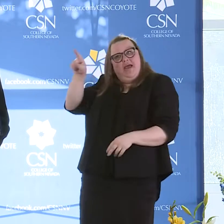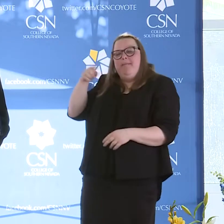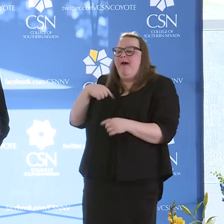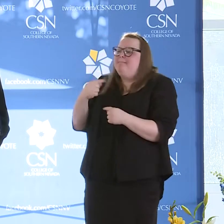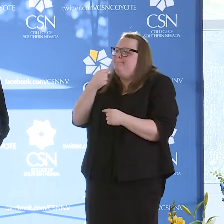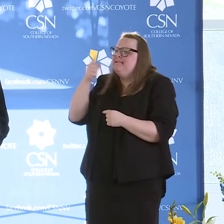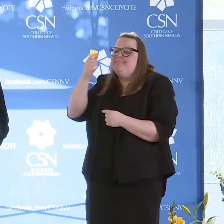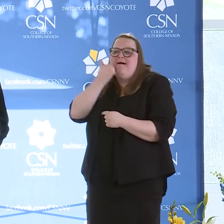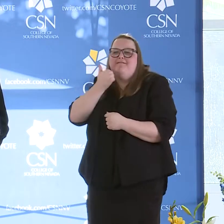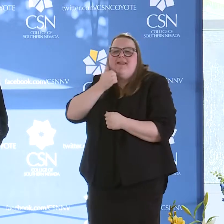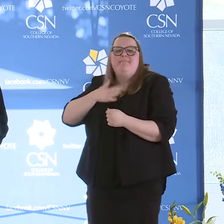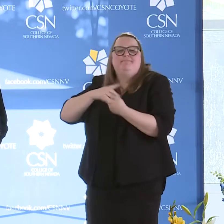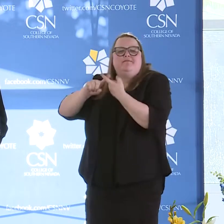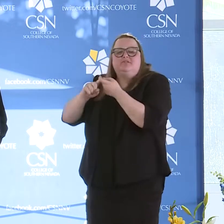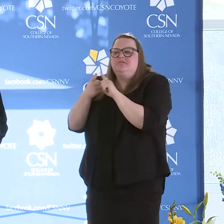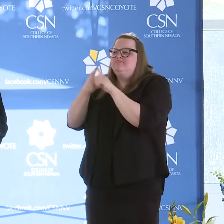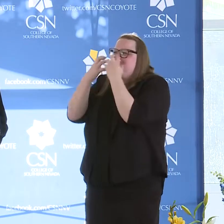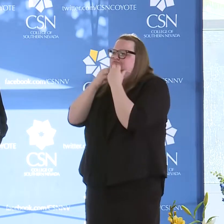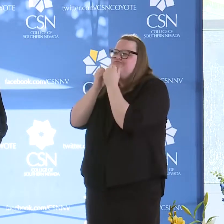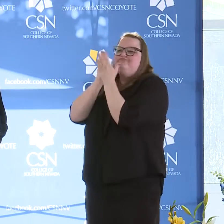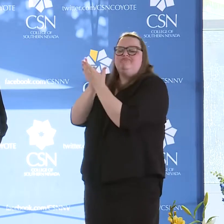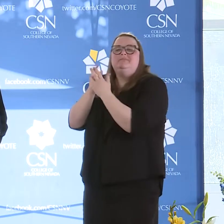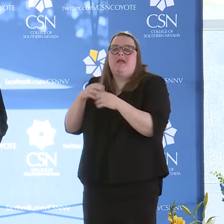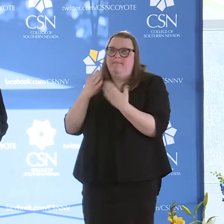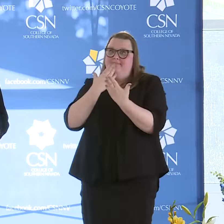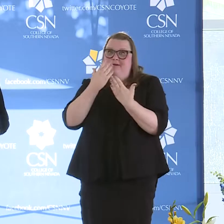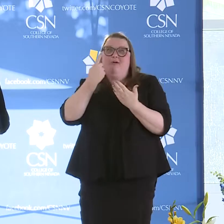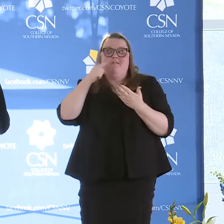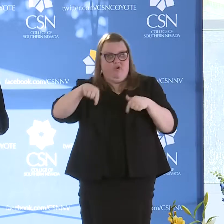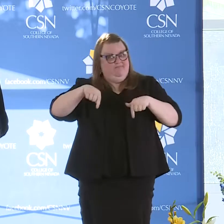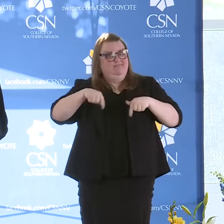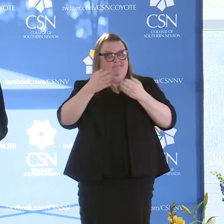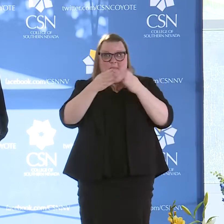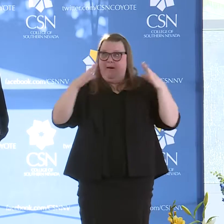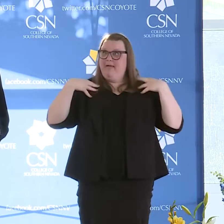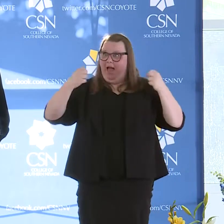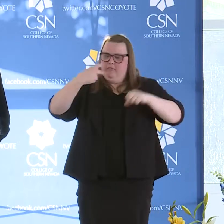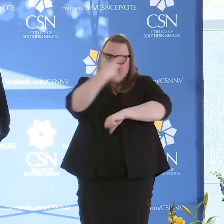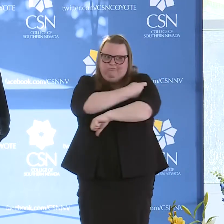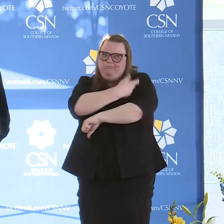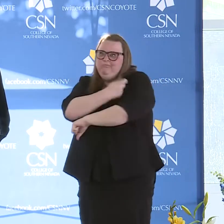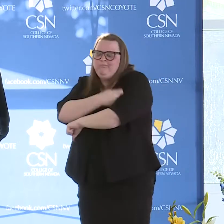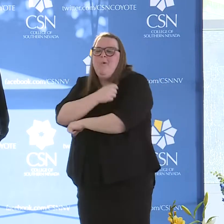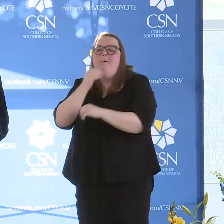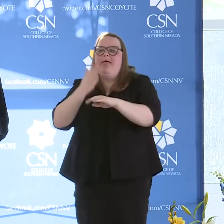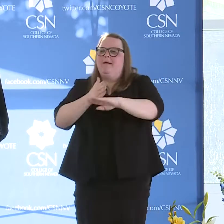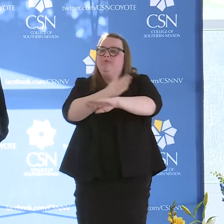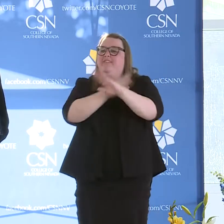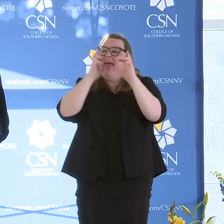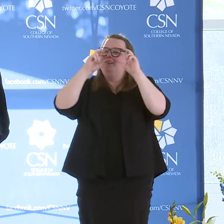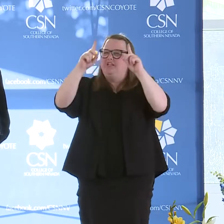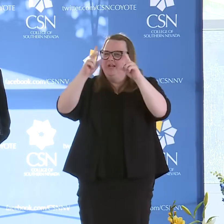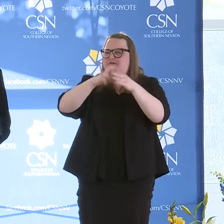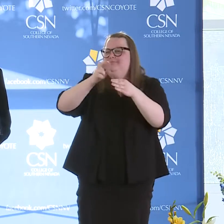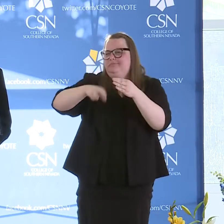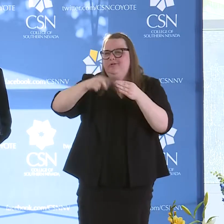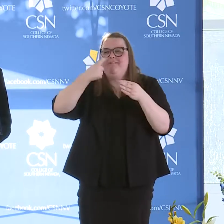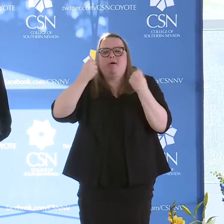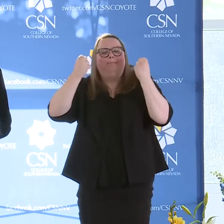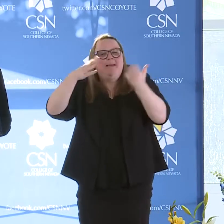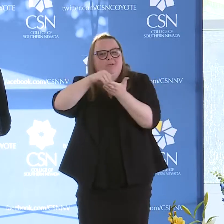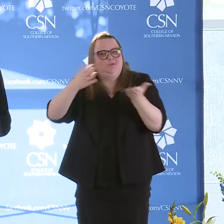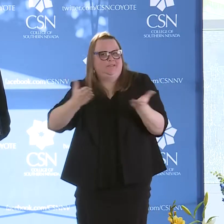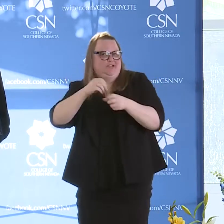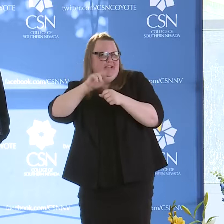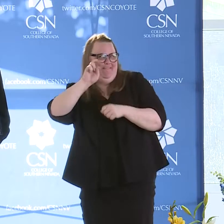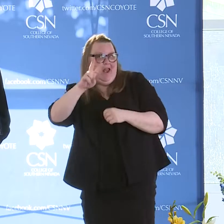day, and grateful through this public health measure, we're going to help improve the educational outcomes for so many Nevada students